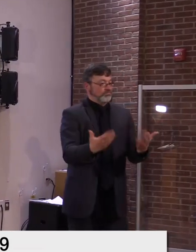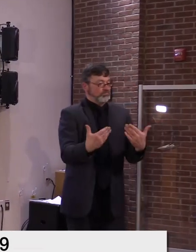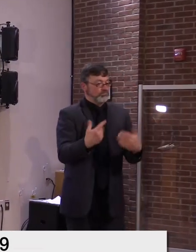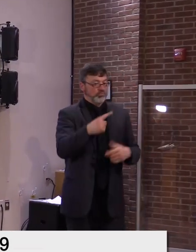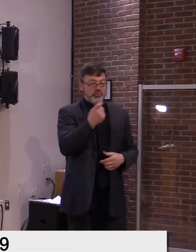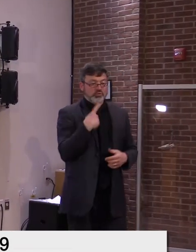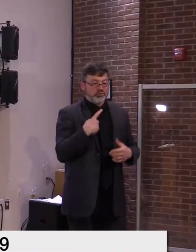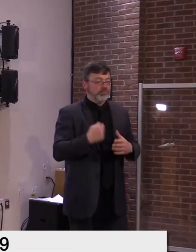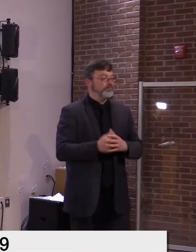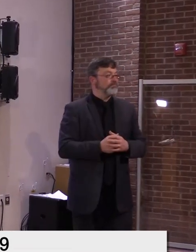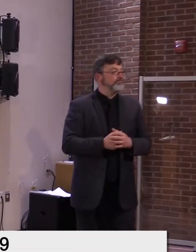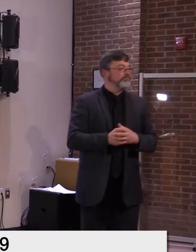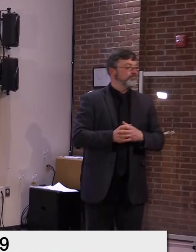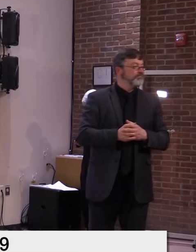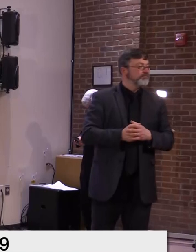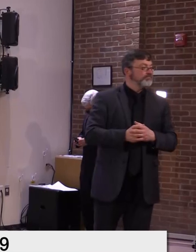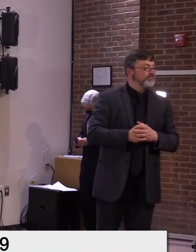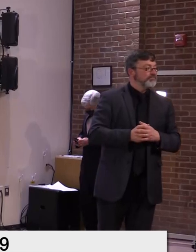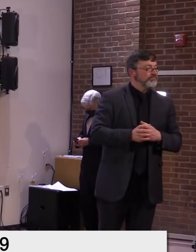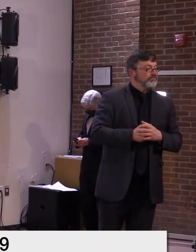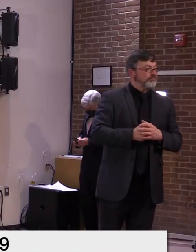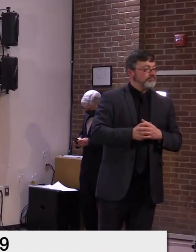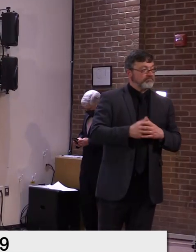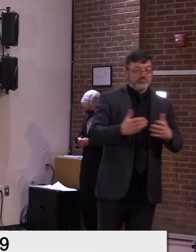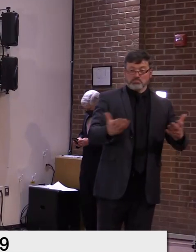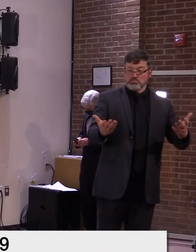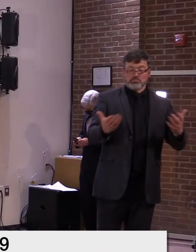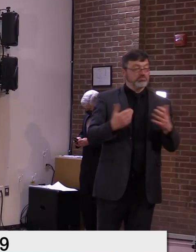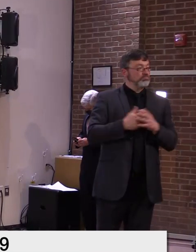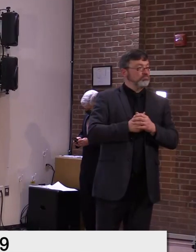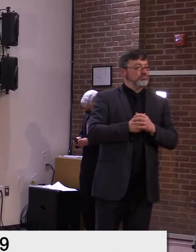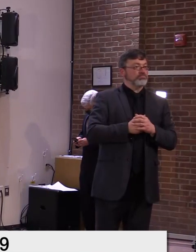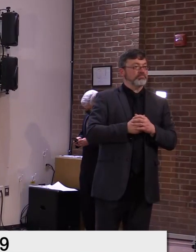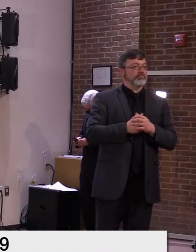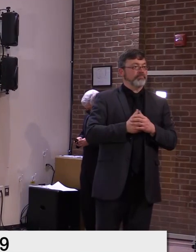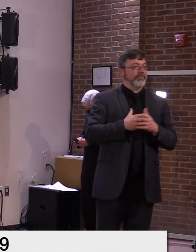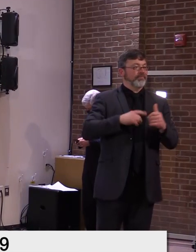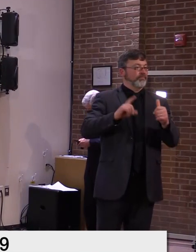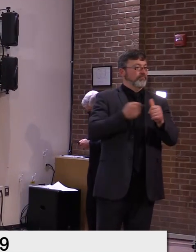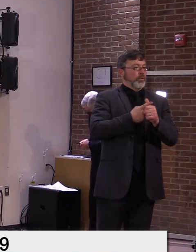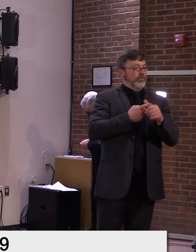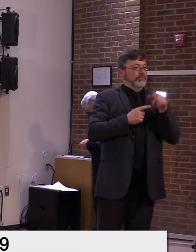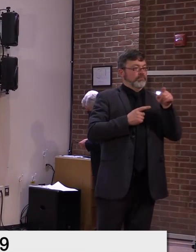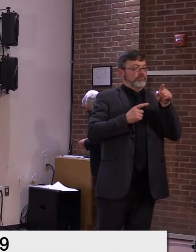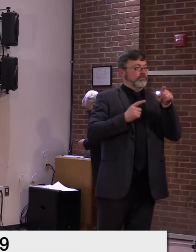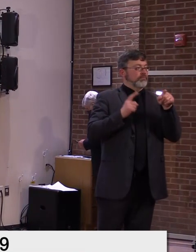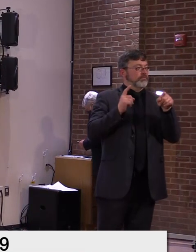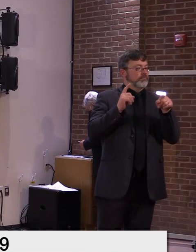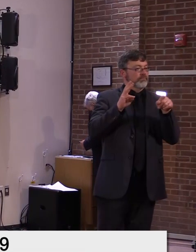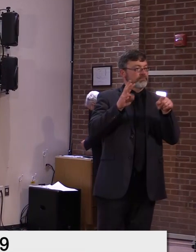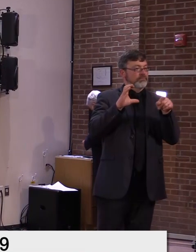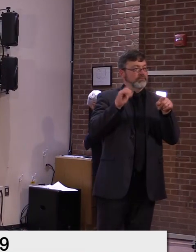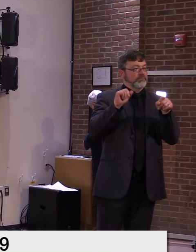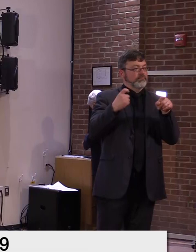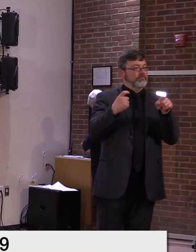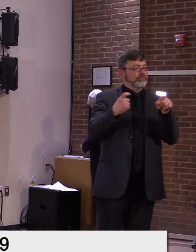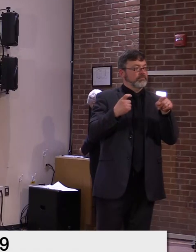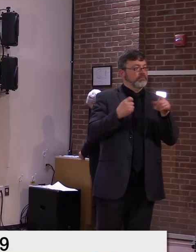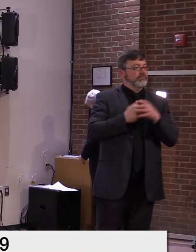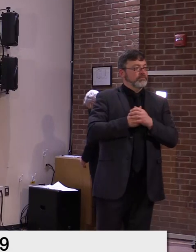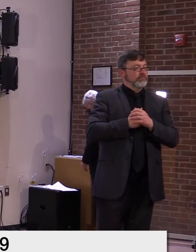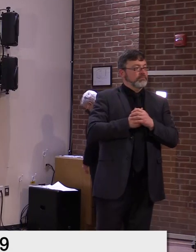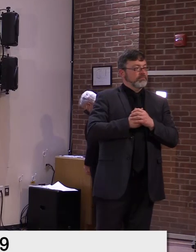Thank you, Dr. Levine. We'll now open it up to questions. All right, just a note for folks that Senator Sanders got pulled away, so he will not be available for the question and answer